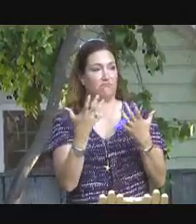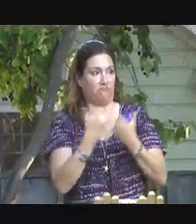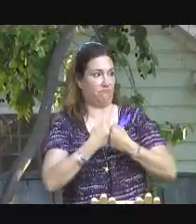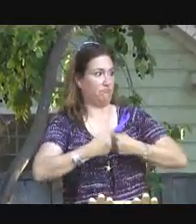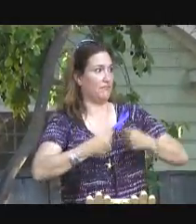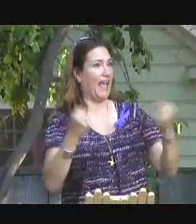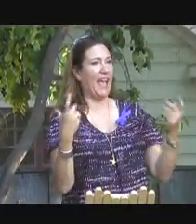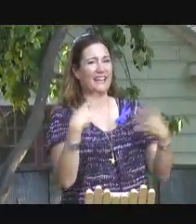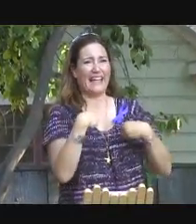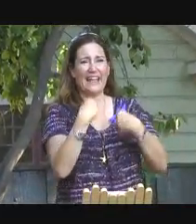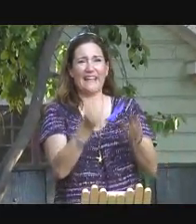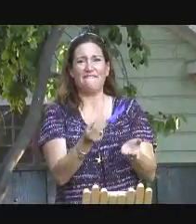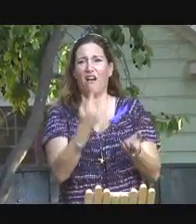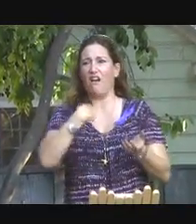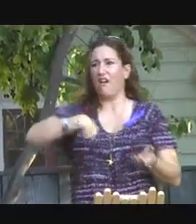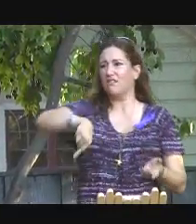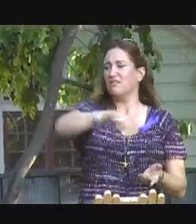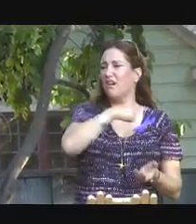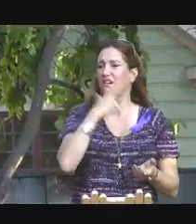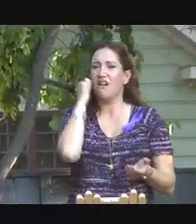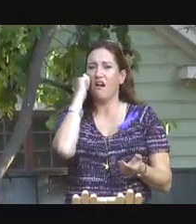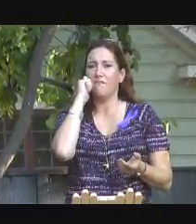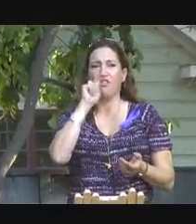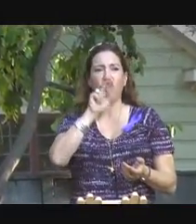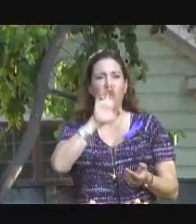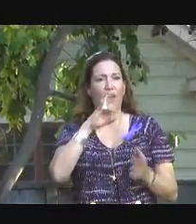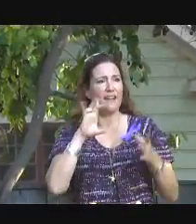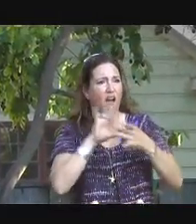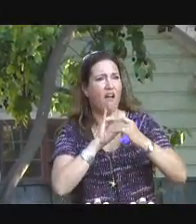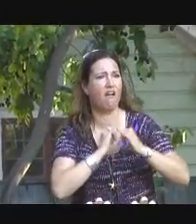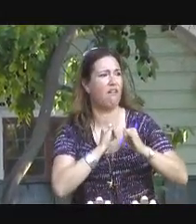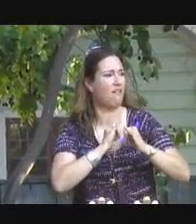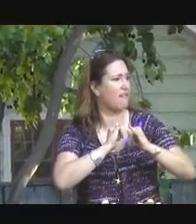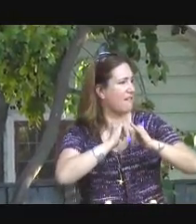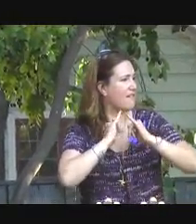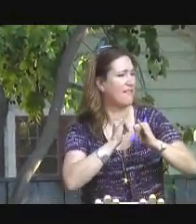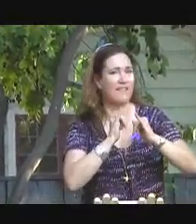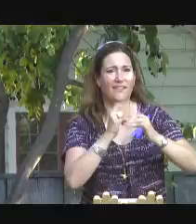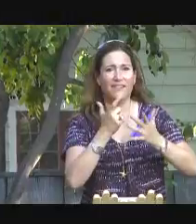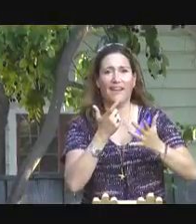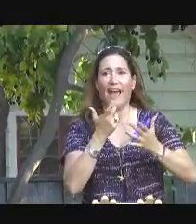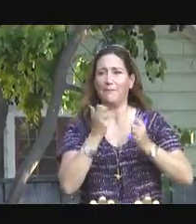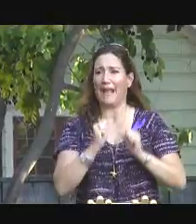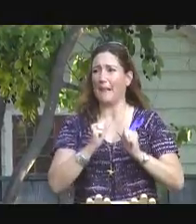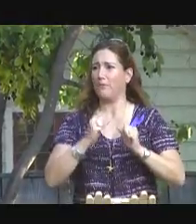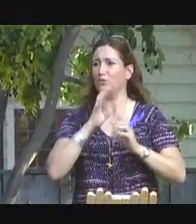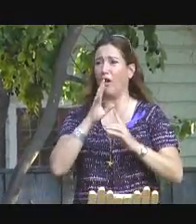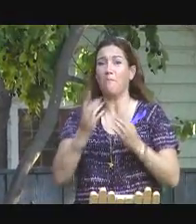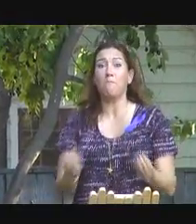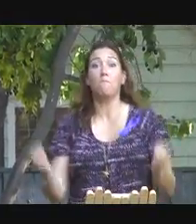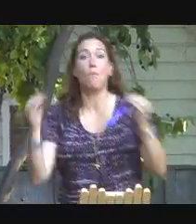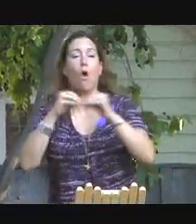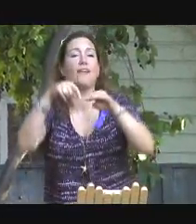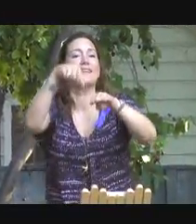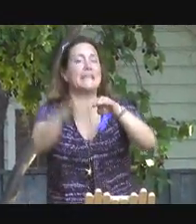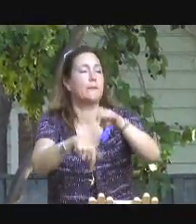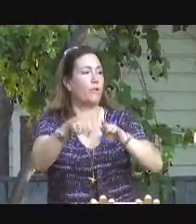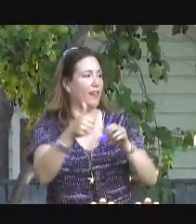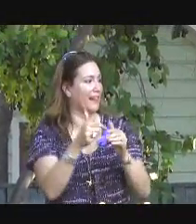violence. And to just come out and giving us, you know, some sort of able to bond with each other,